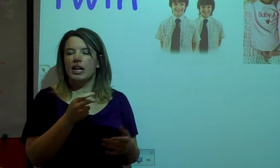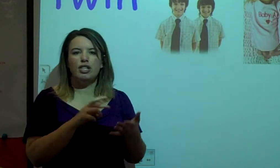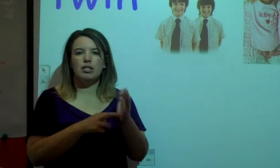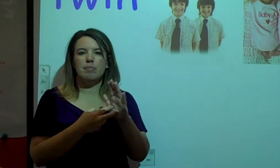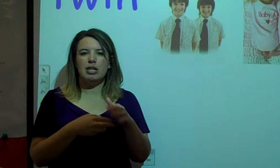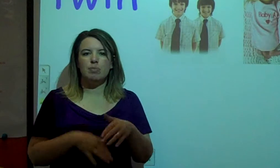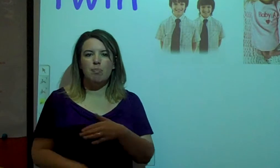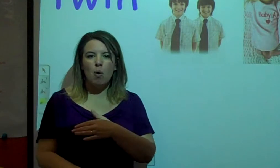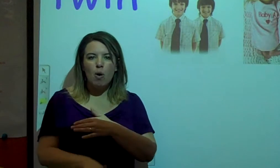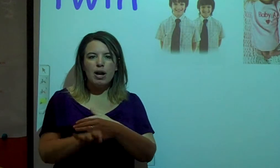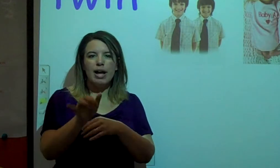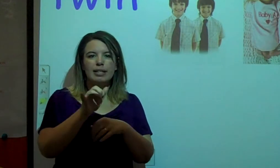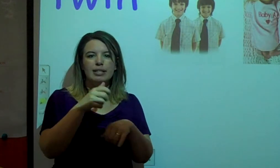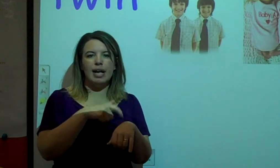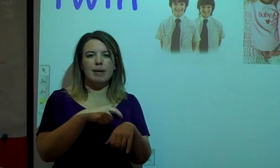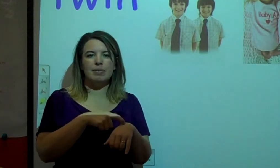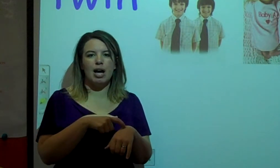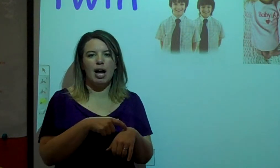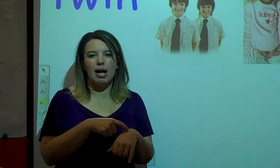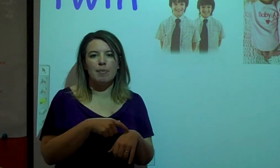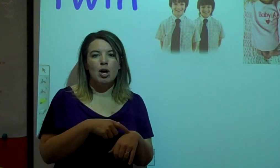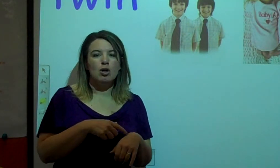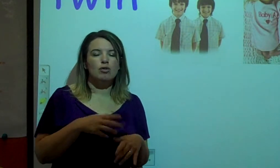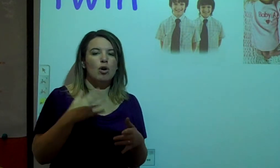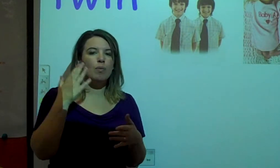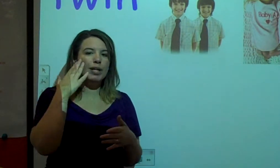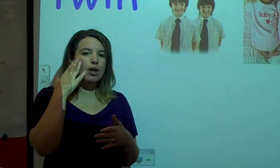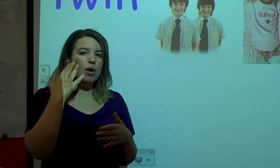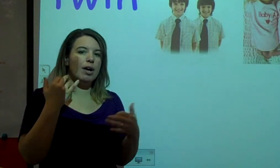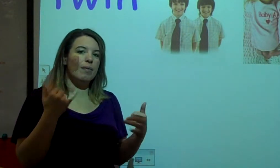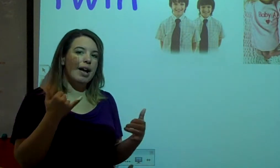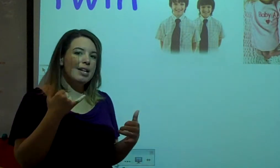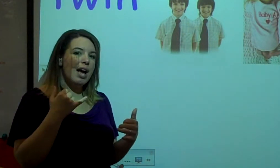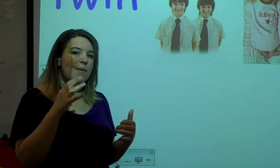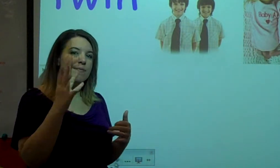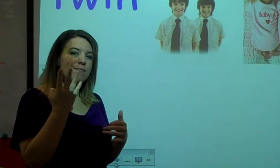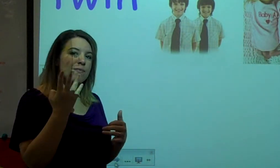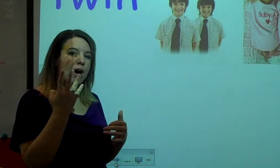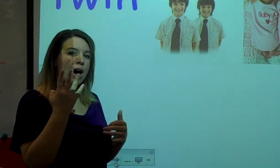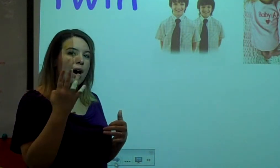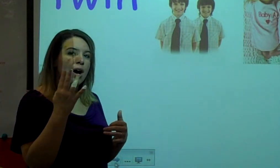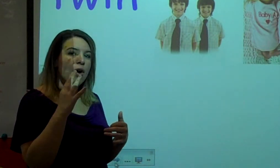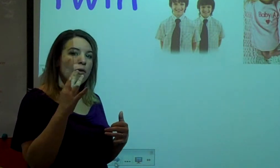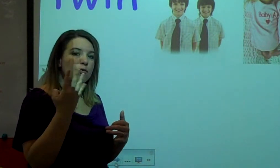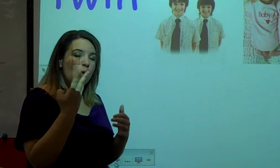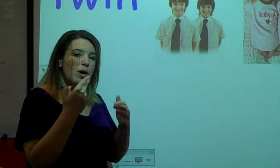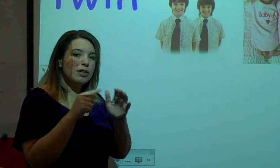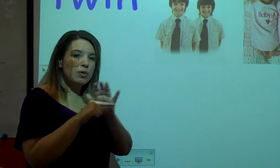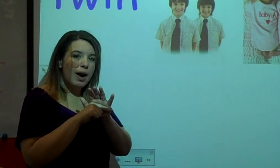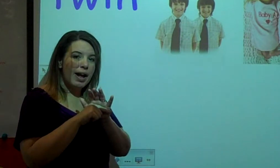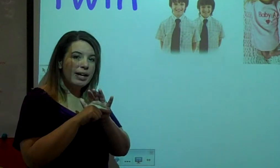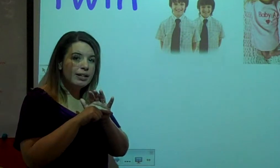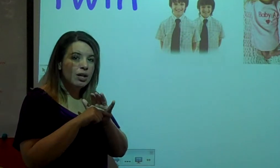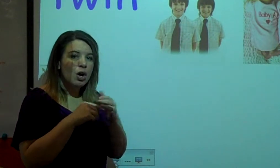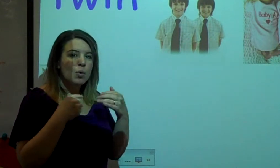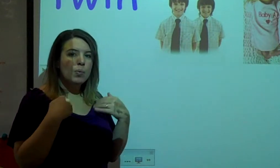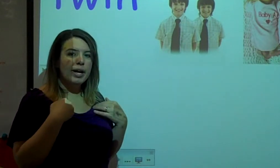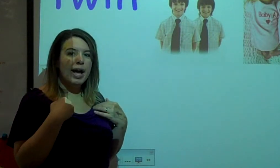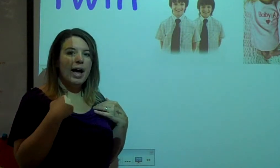It just means born at the same time. So we know that right now in 4th grade, we